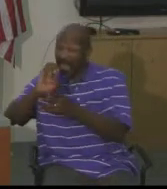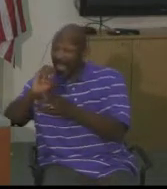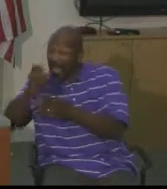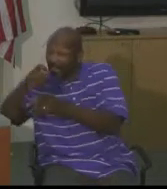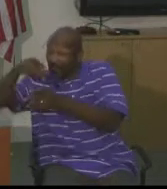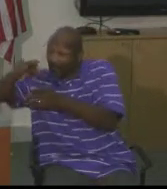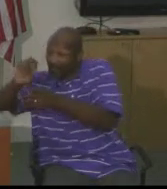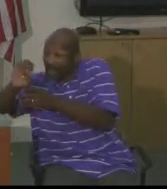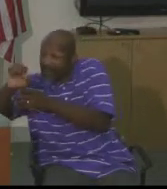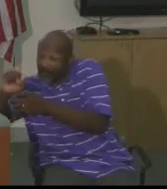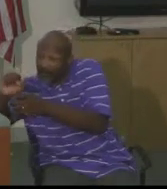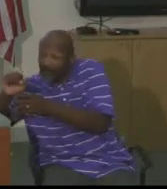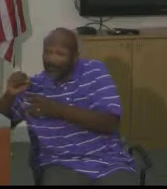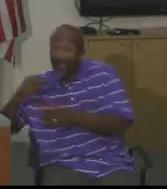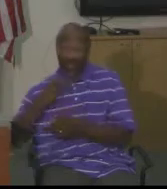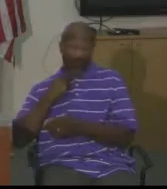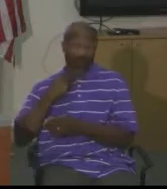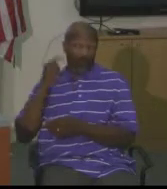Because they sound very similar